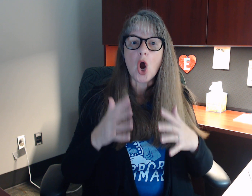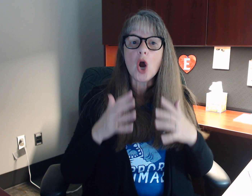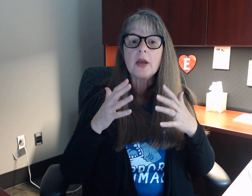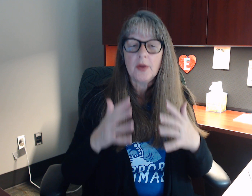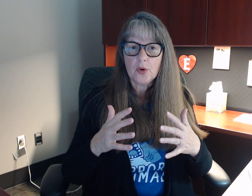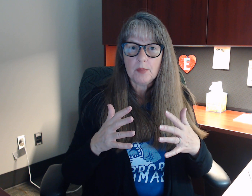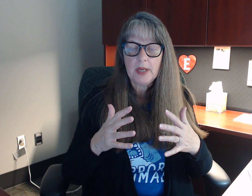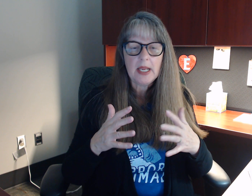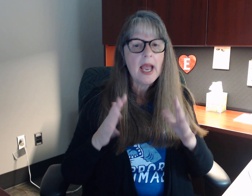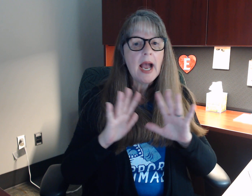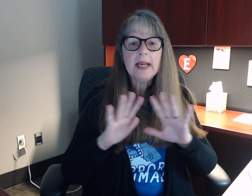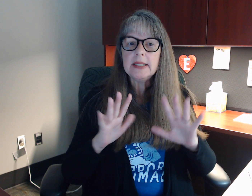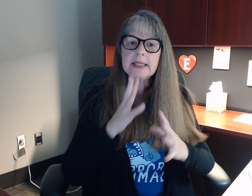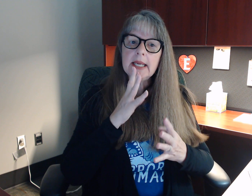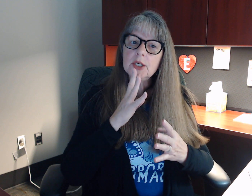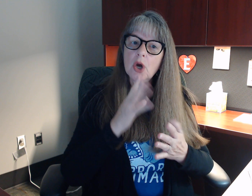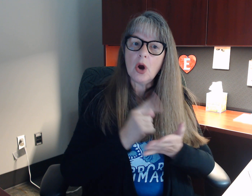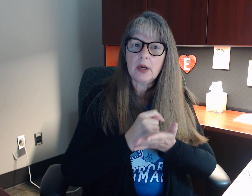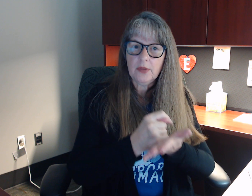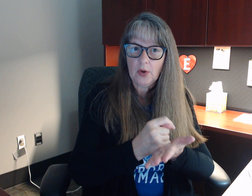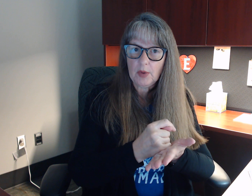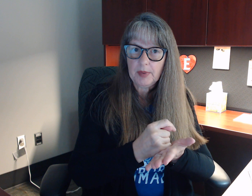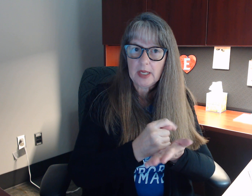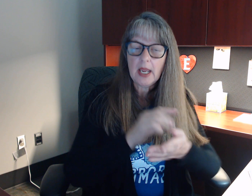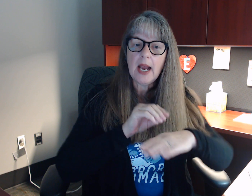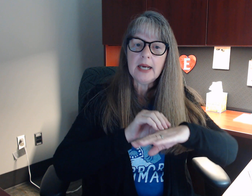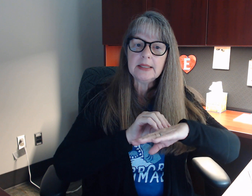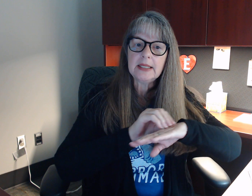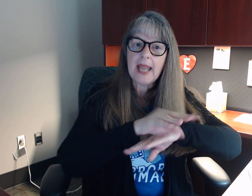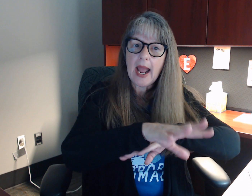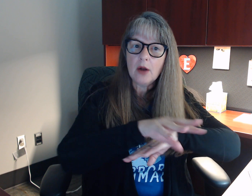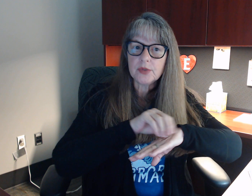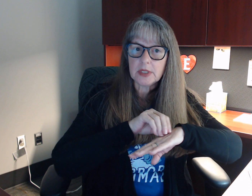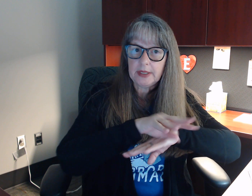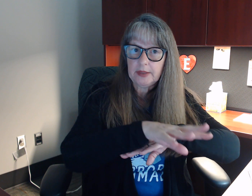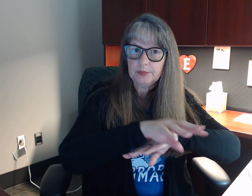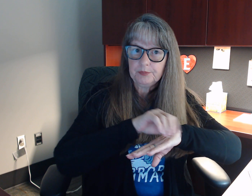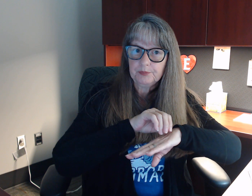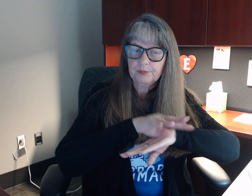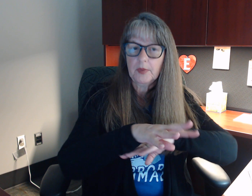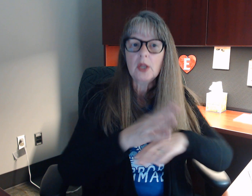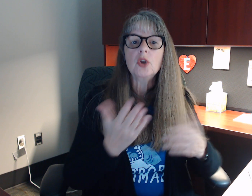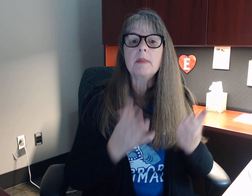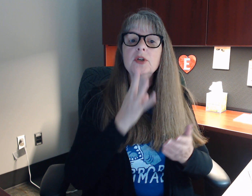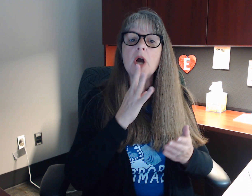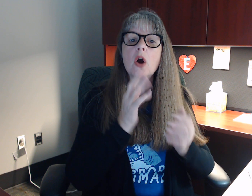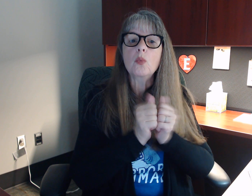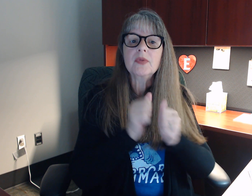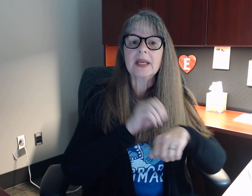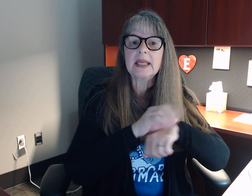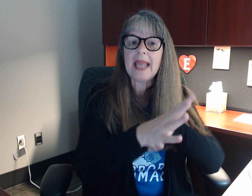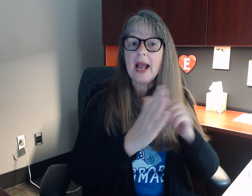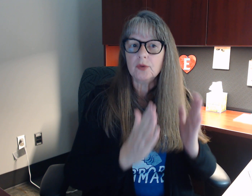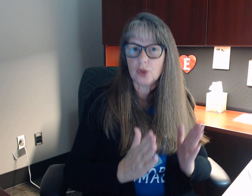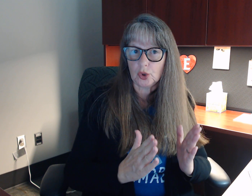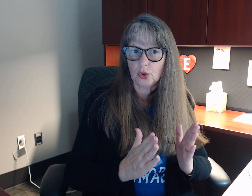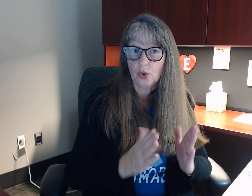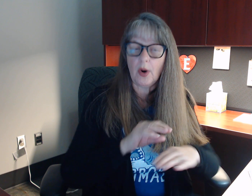talk therapy, I didn't say talk therapy, I did counseling. maybe talk with a counselor, or I